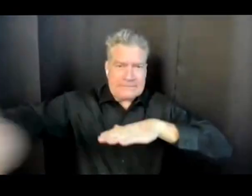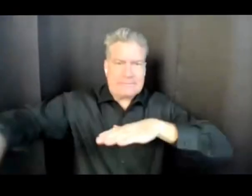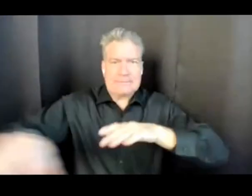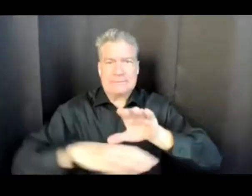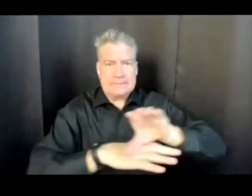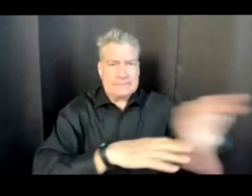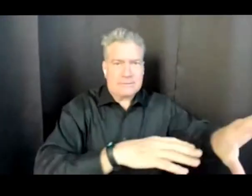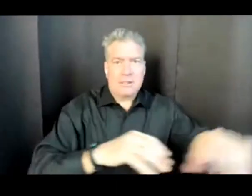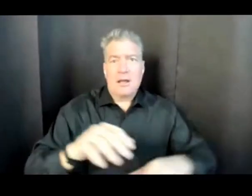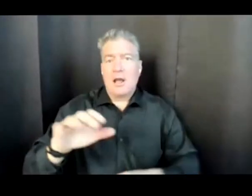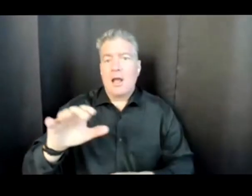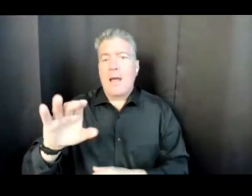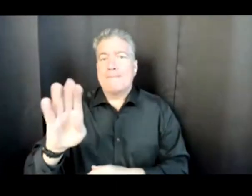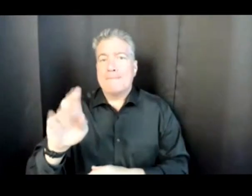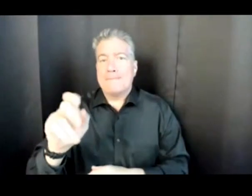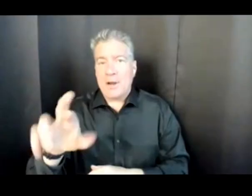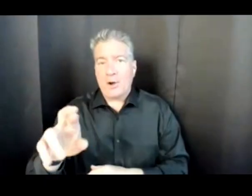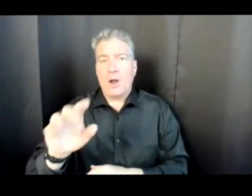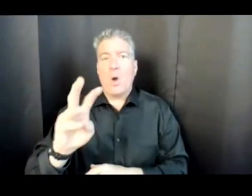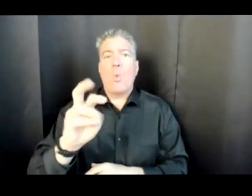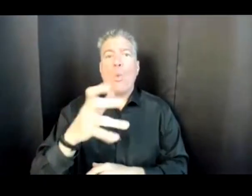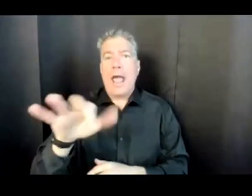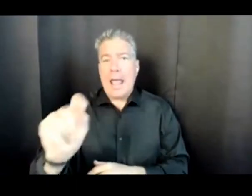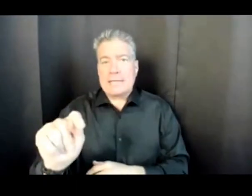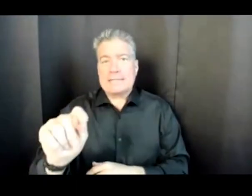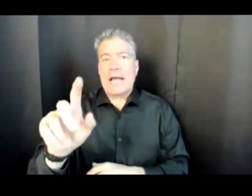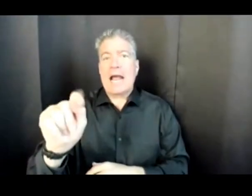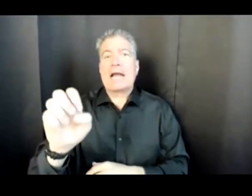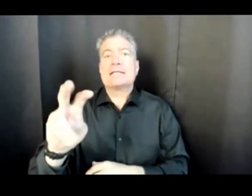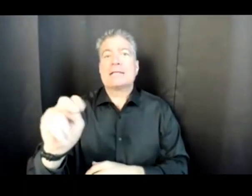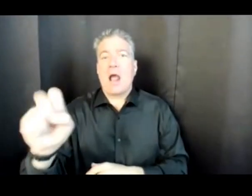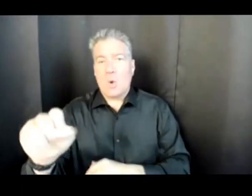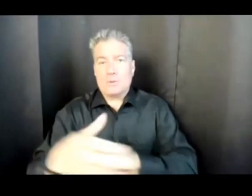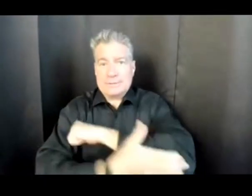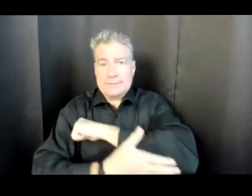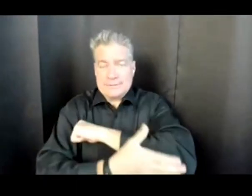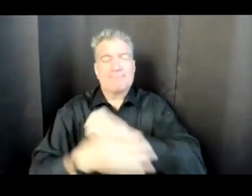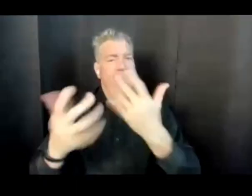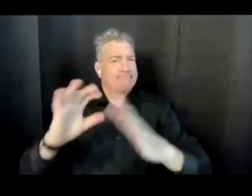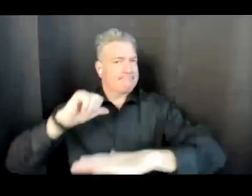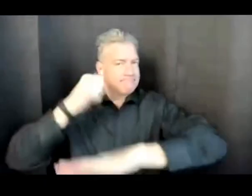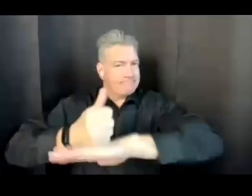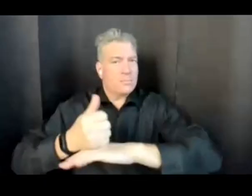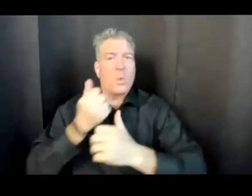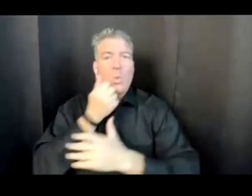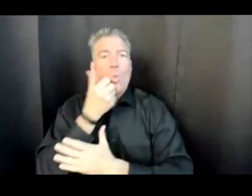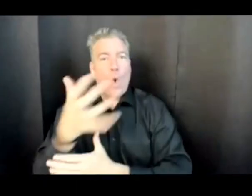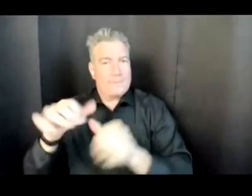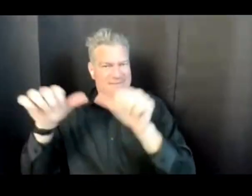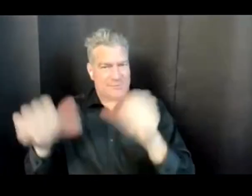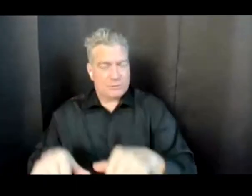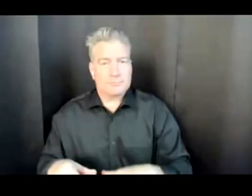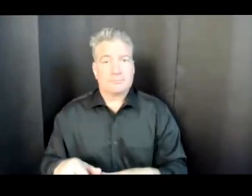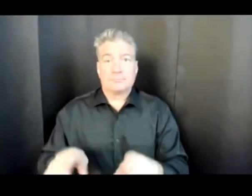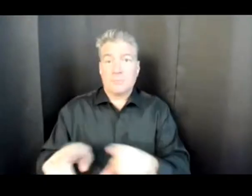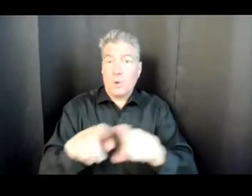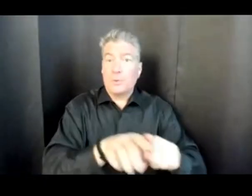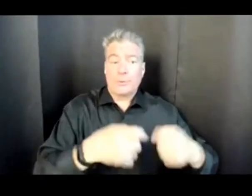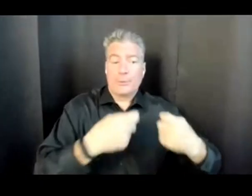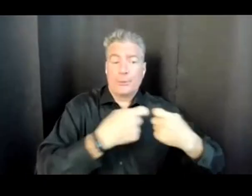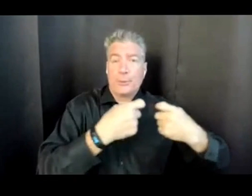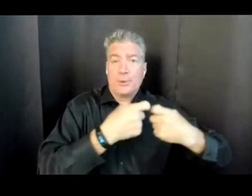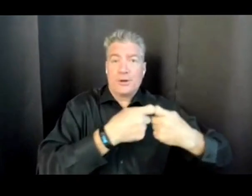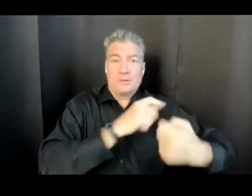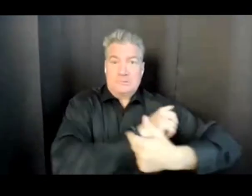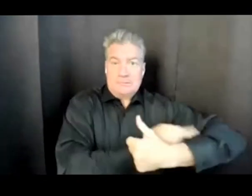Towns County. We're seeing an increasing number of power outages across northern Georgia and the metro area, and utility providers are working to